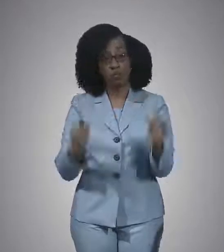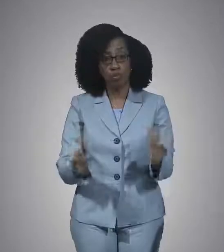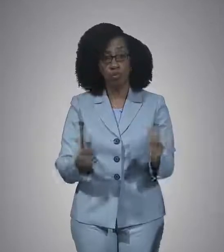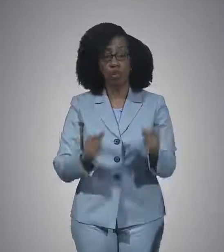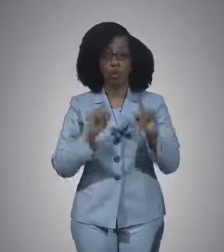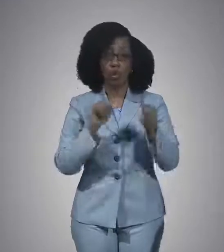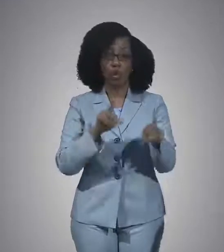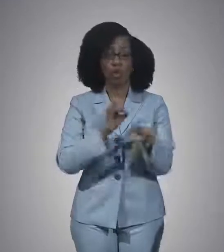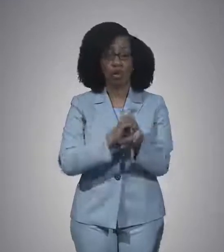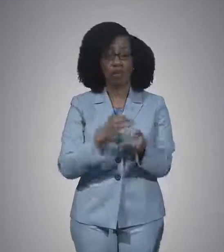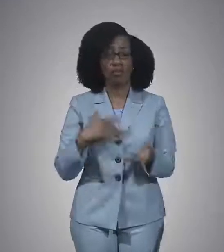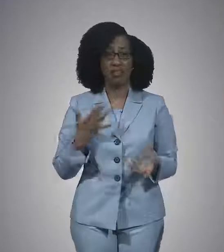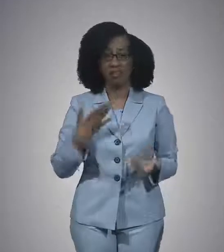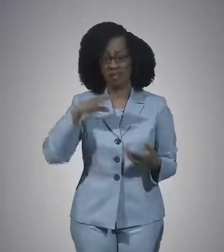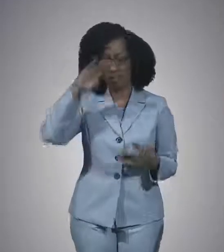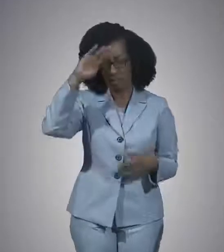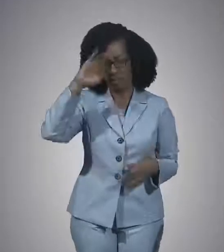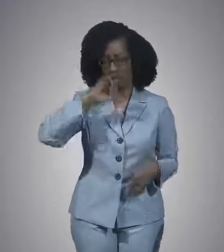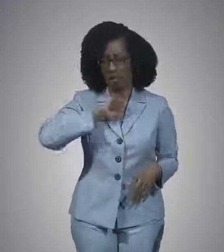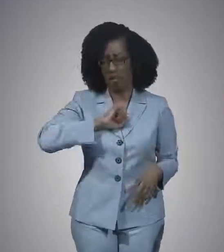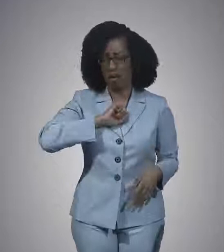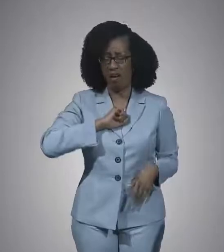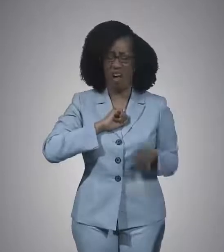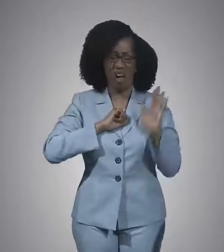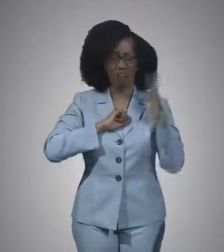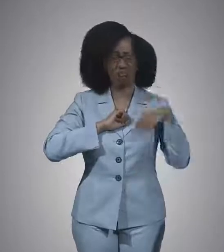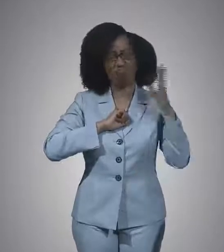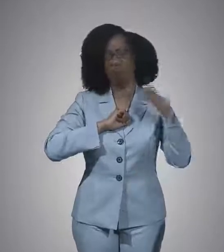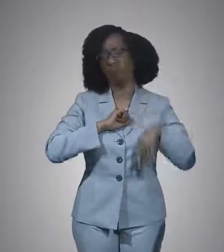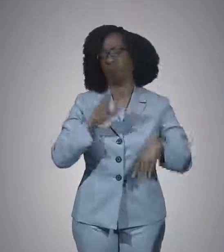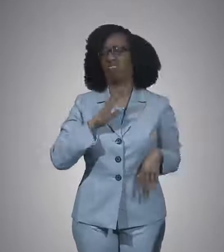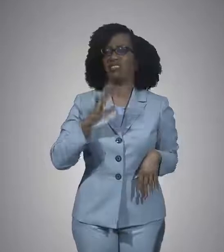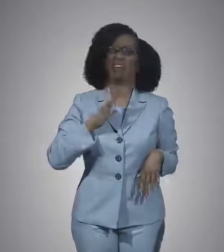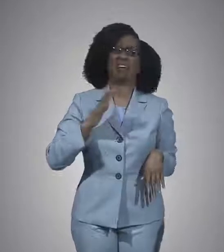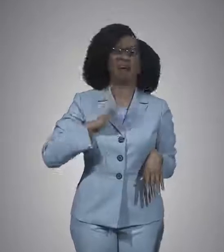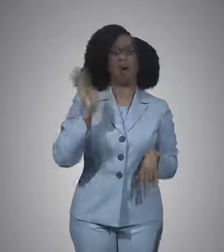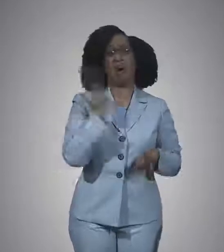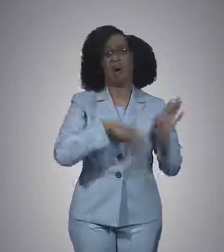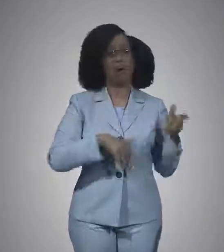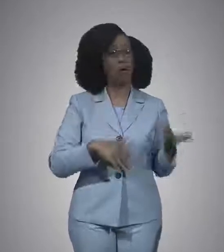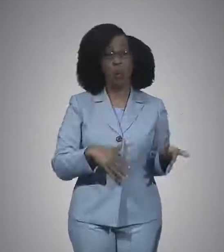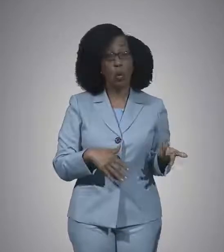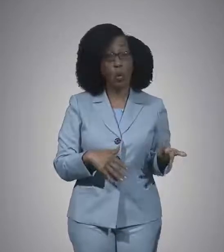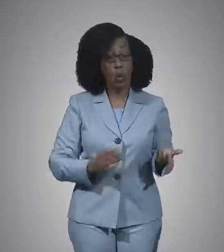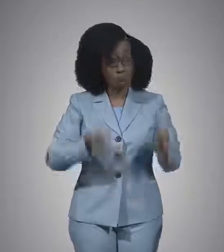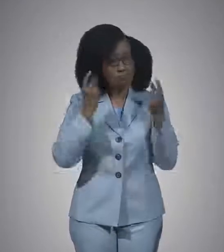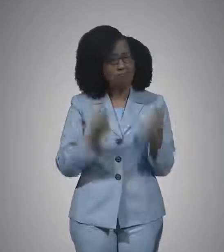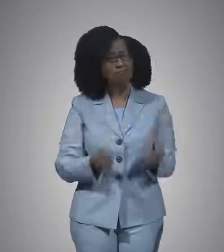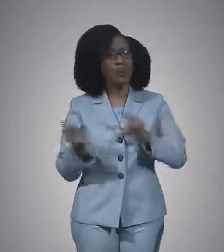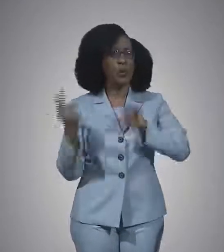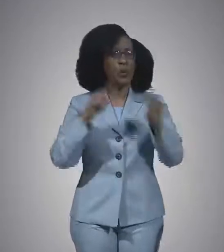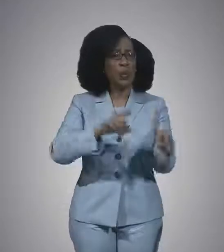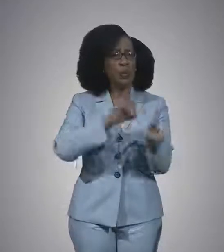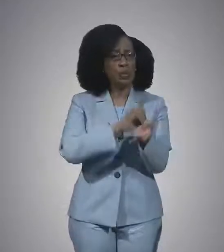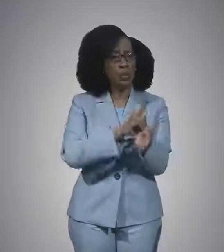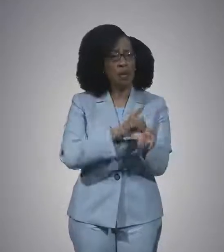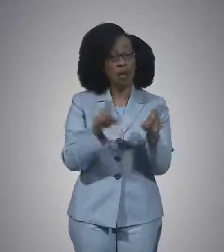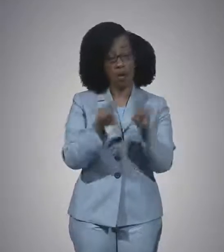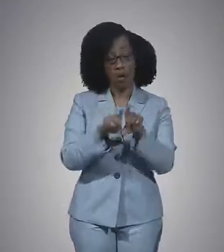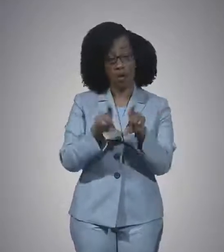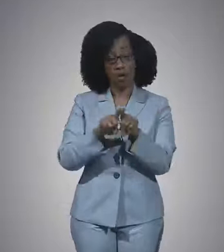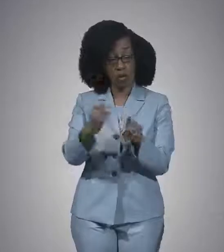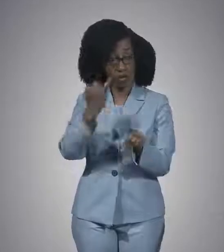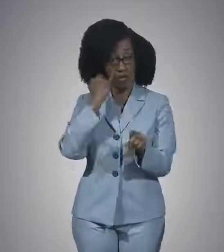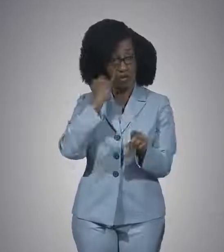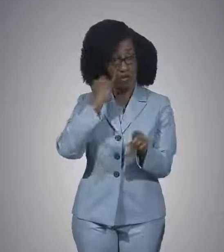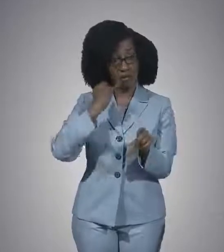not ignoring symptoms, and getting the appropriate level of care, which could include monoclonal antibodies if you do become positive, and